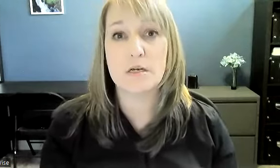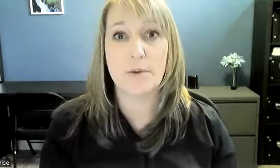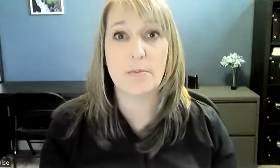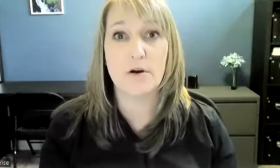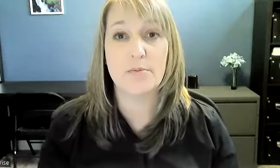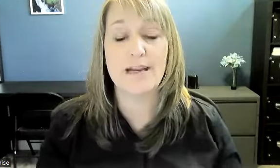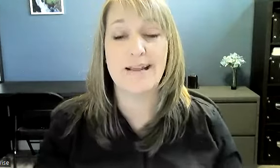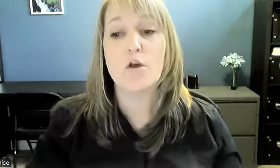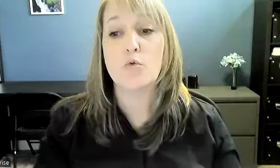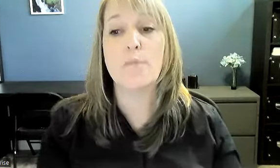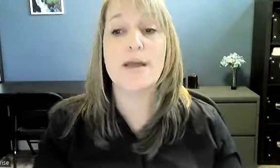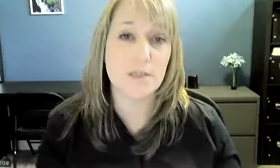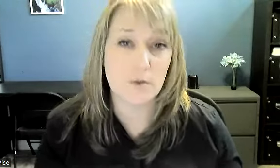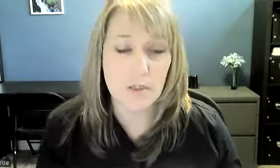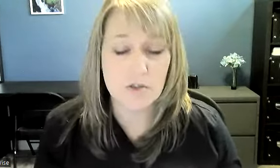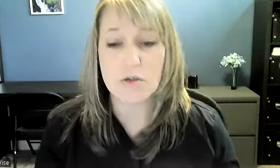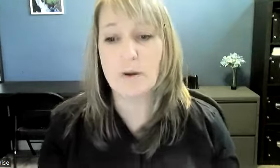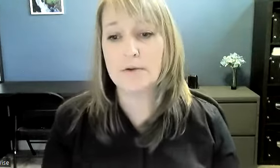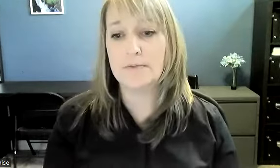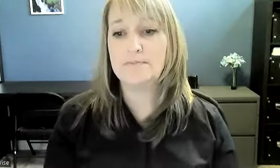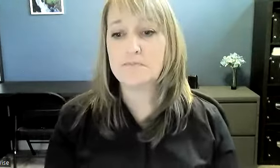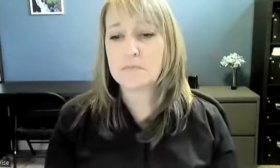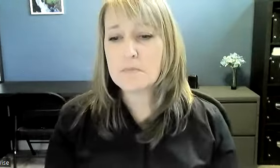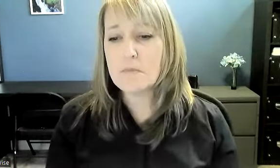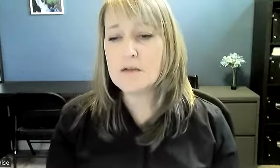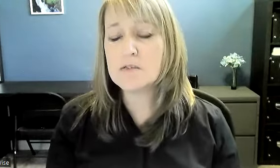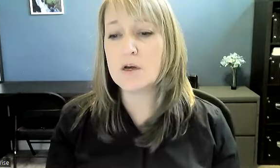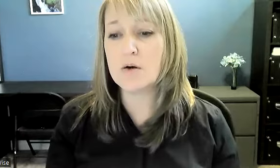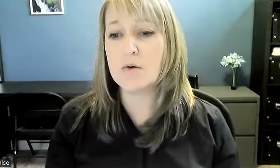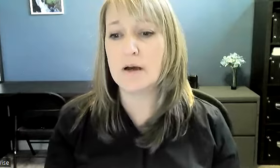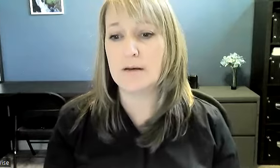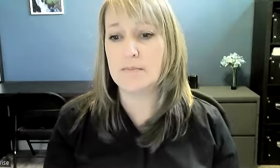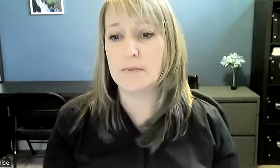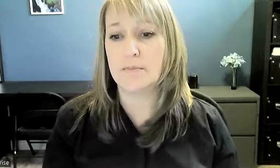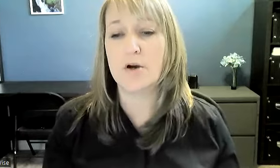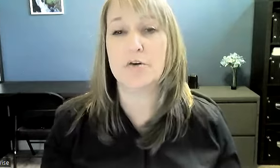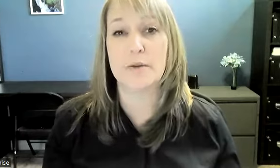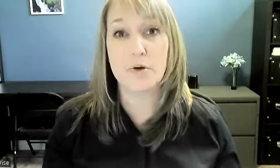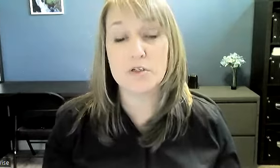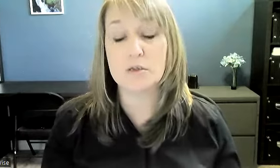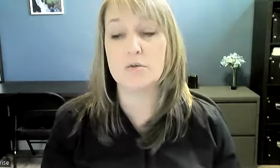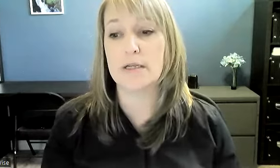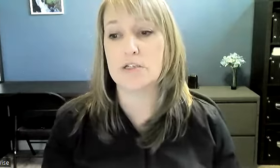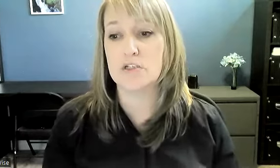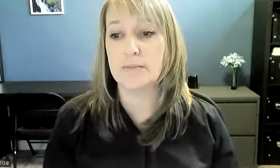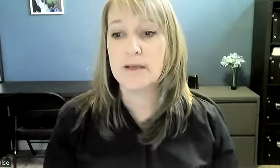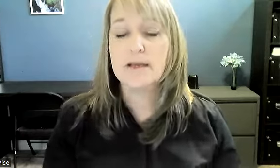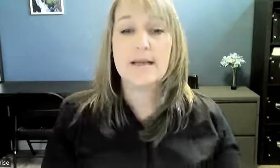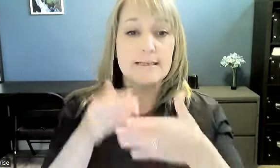about partner, meaning romantic relationship partner. So a partner in a personal relationship is